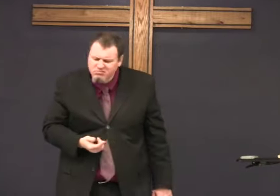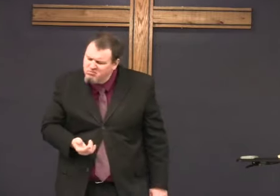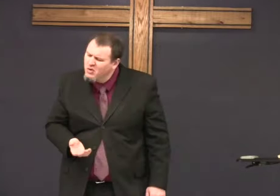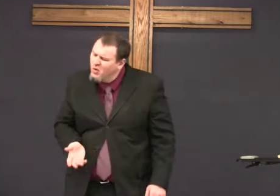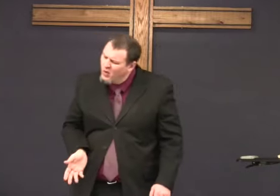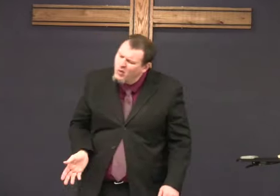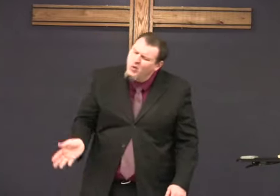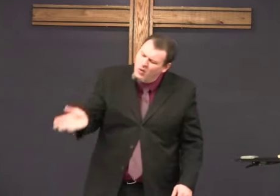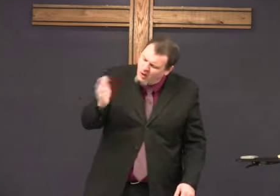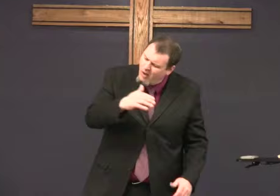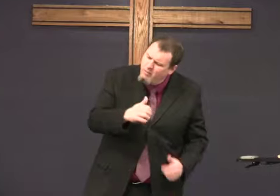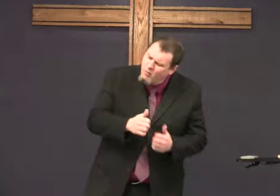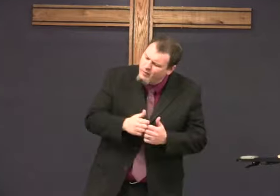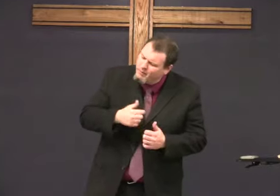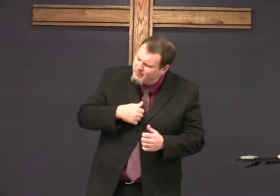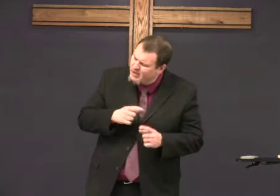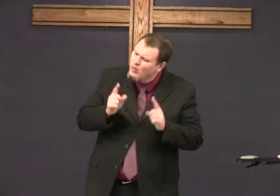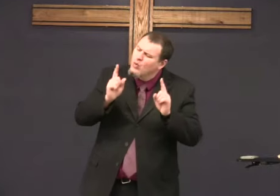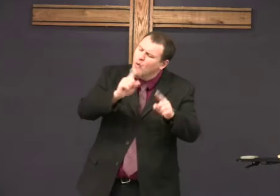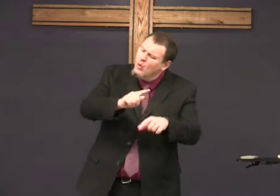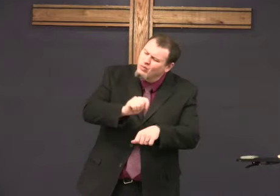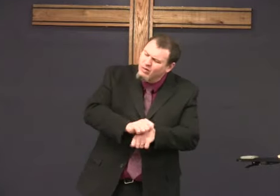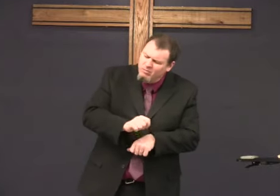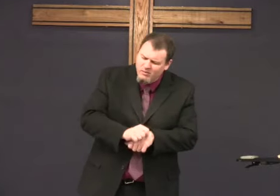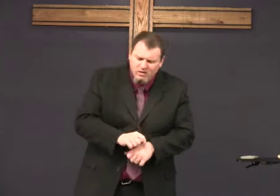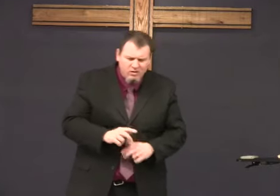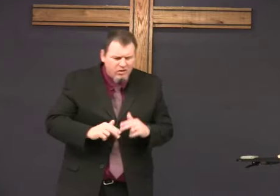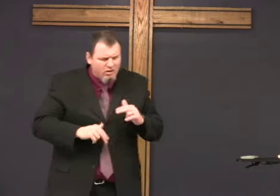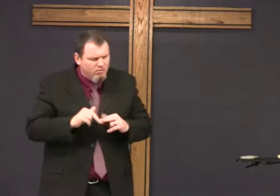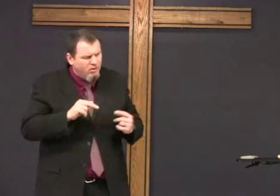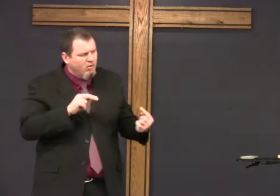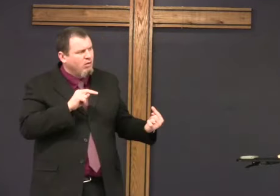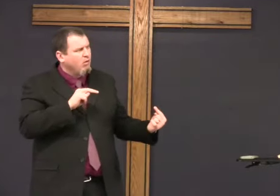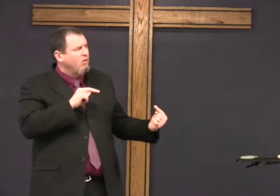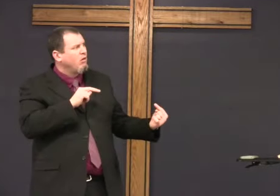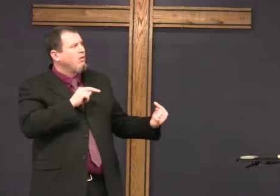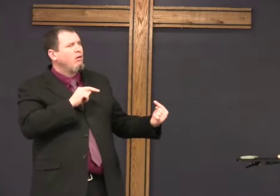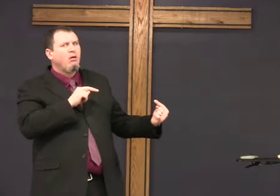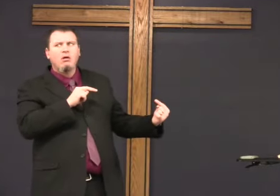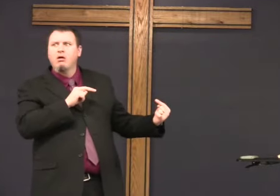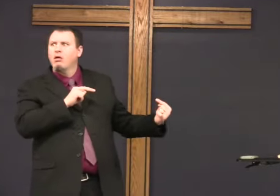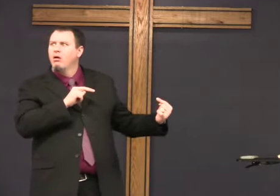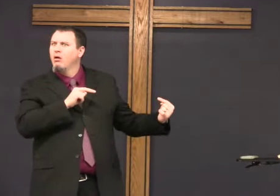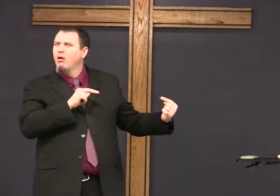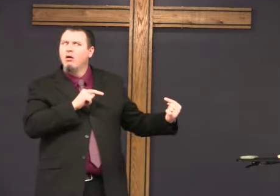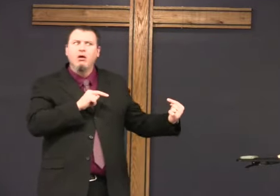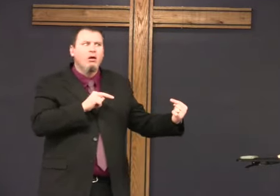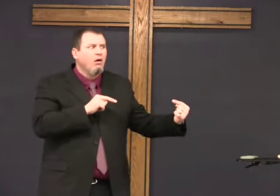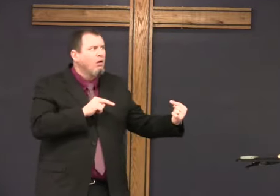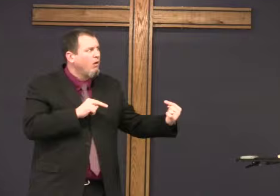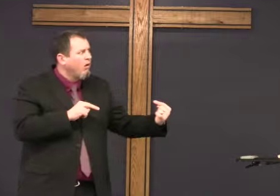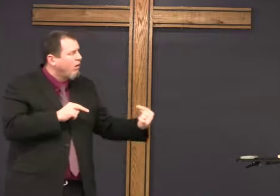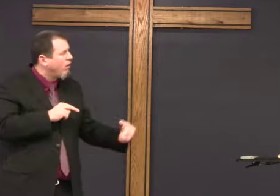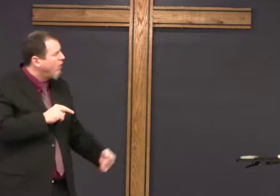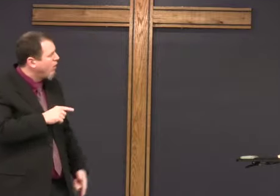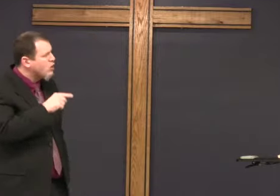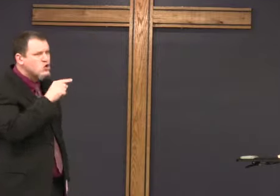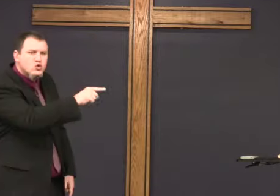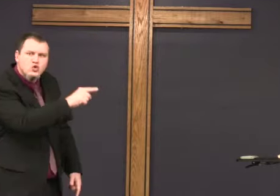"Hey, what should I do? Give me some advice." And he's like, "Hey, come. You should go to the temple. Go to